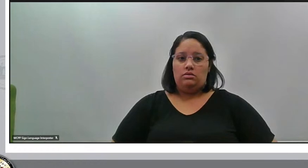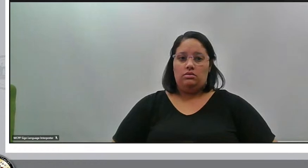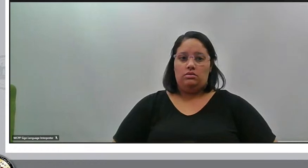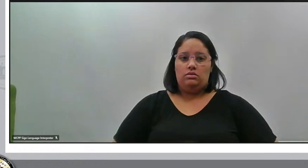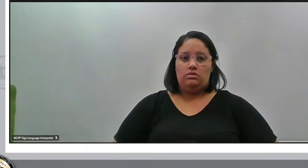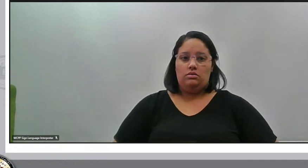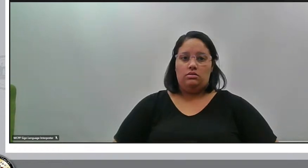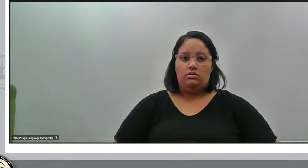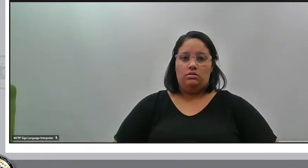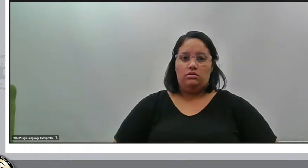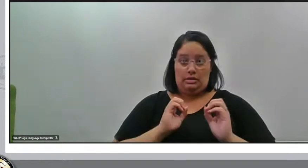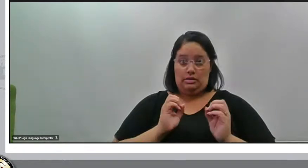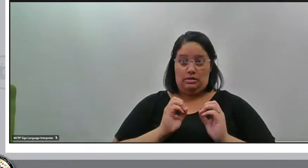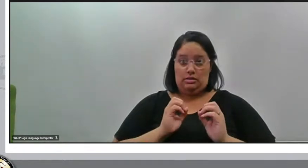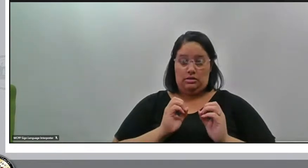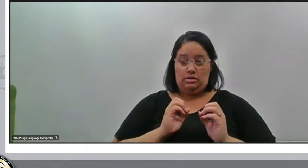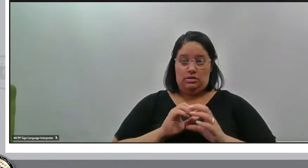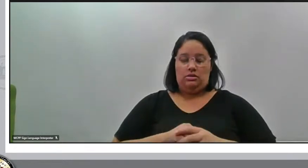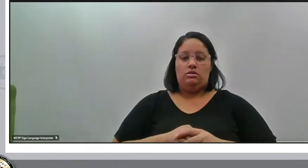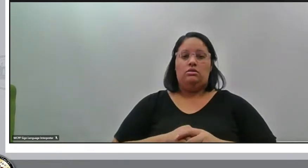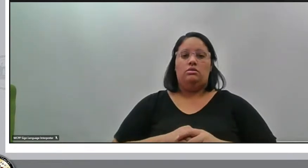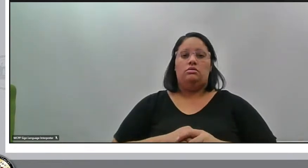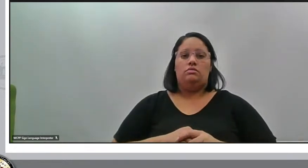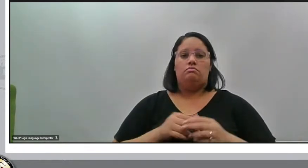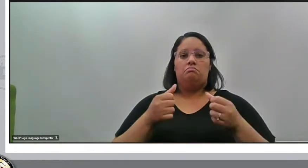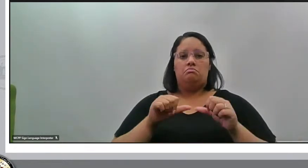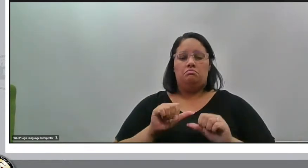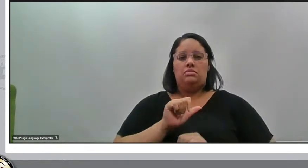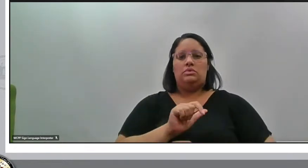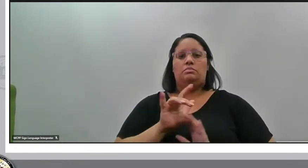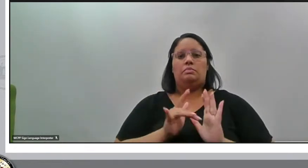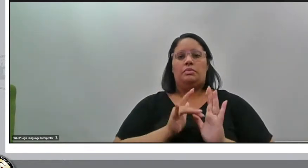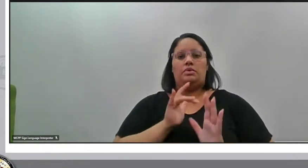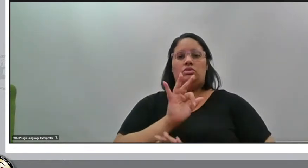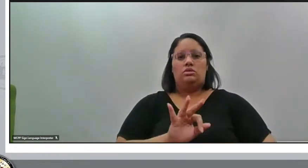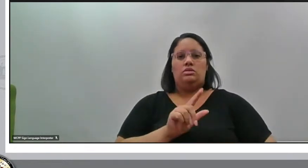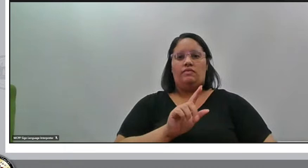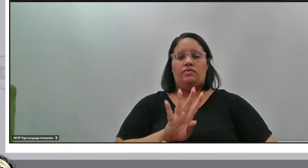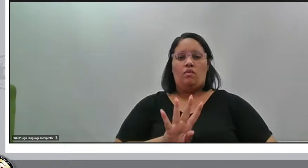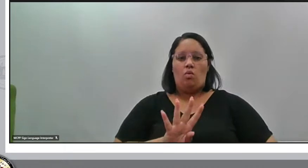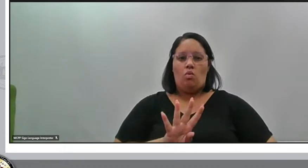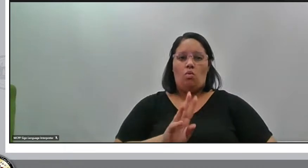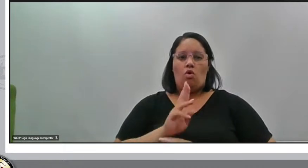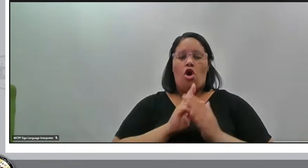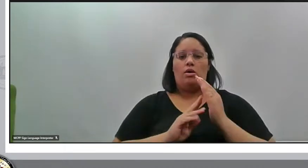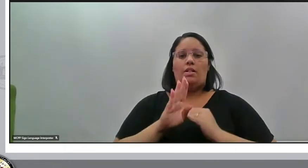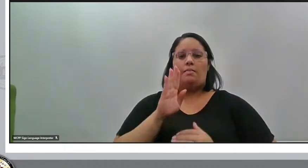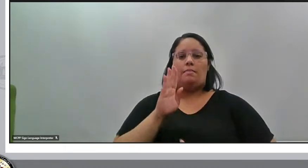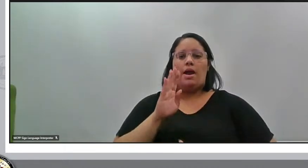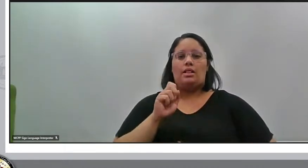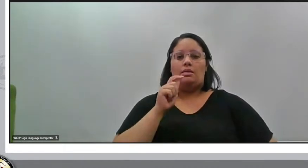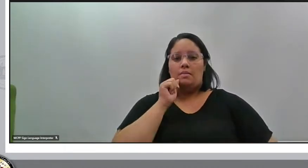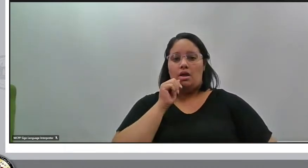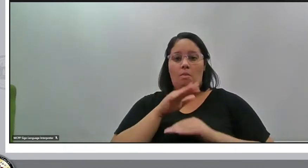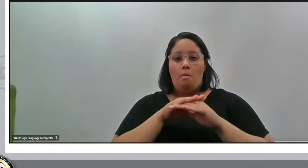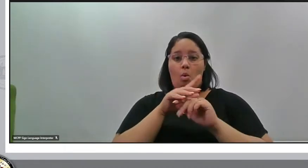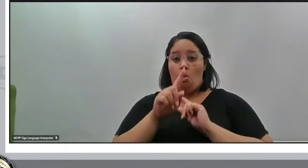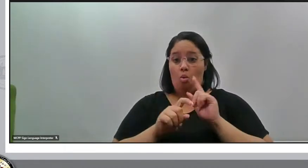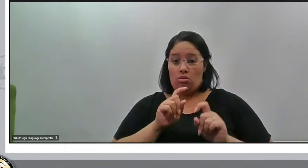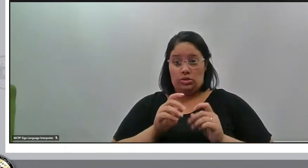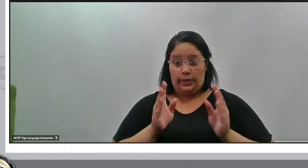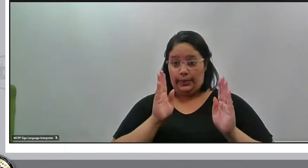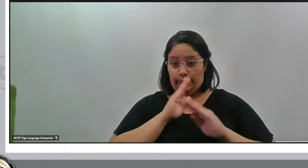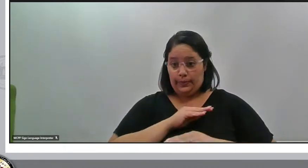If there are none, I'll go to 74 as well. Honourable Bartman has asked questions on it, but if there are any further questions, would